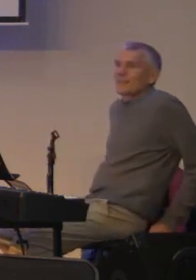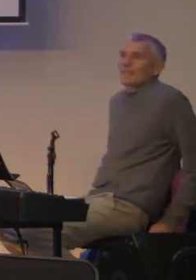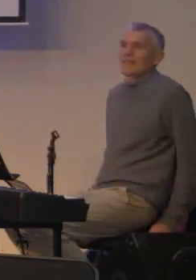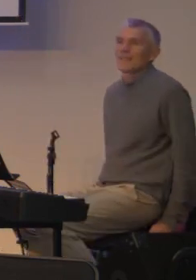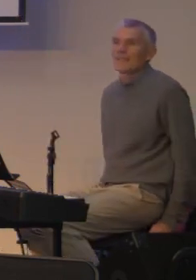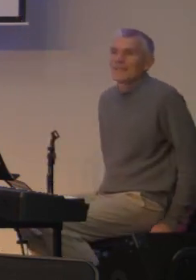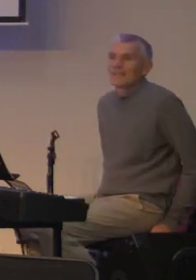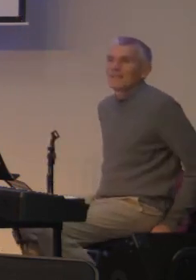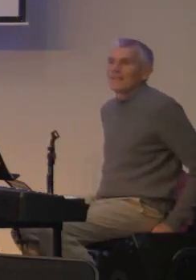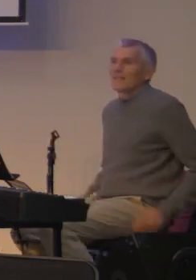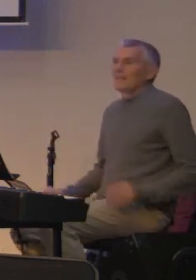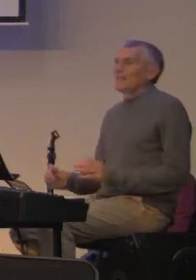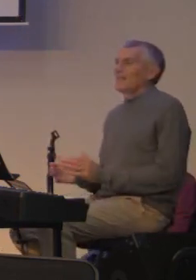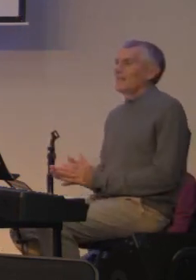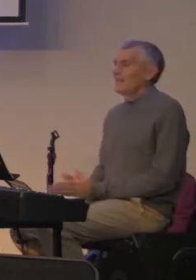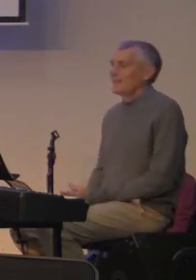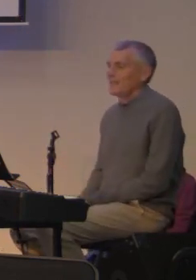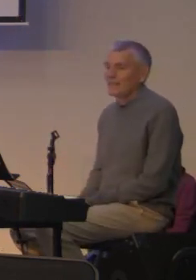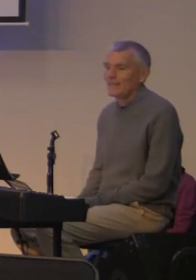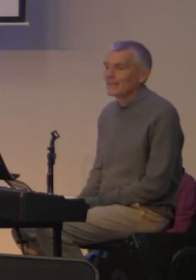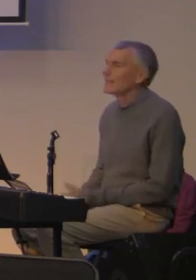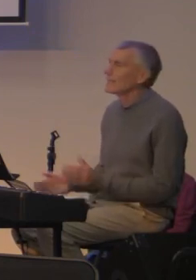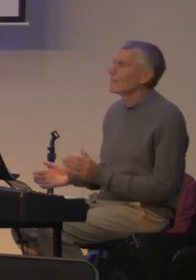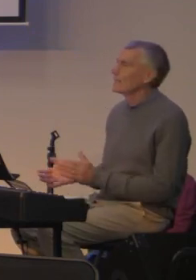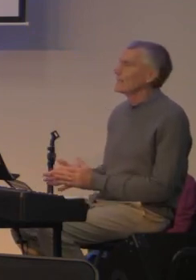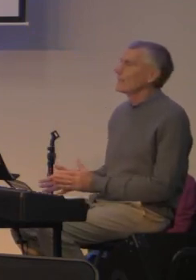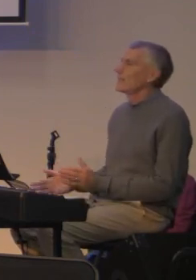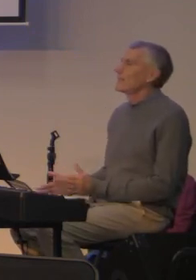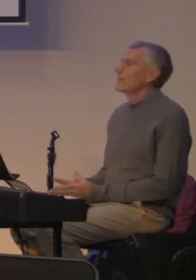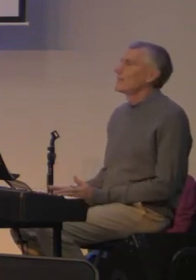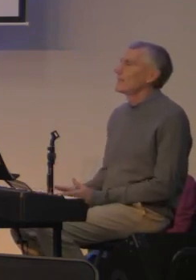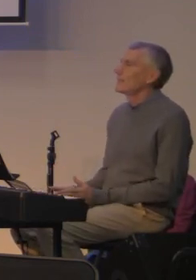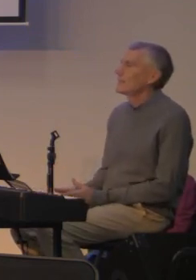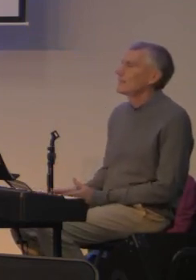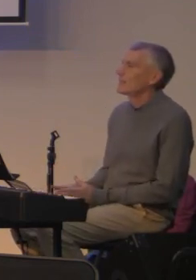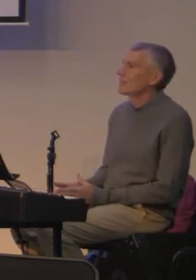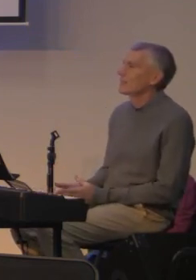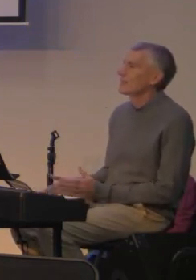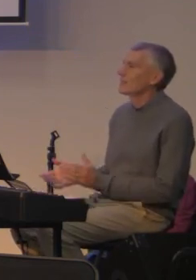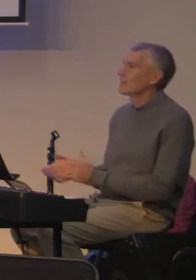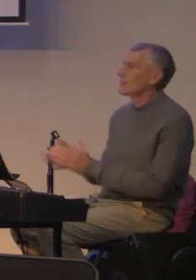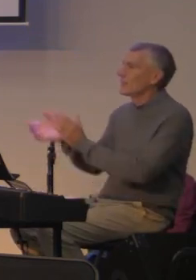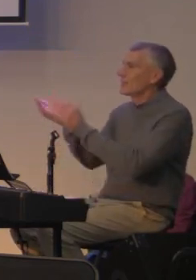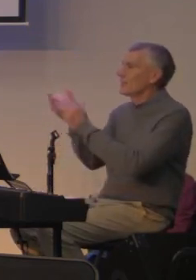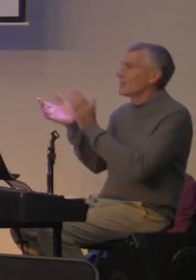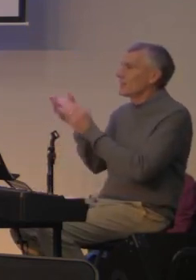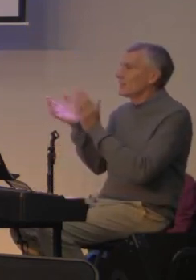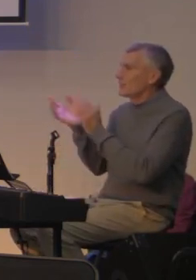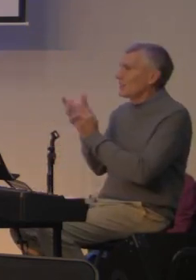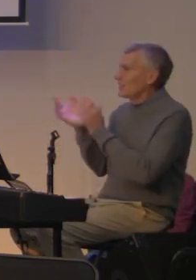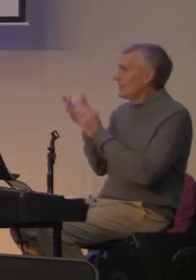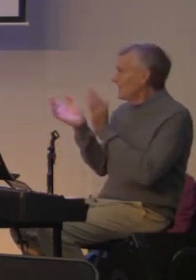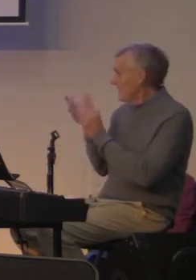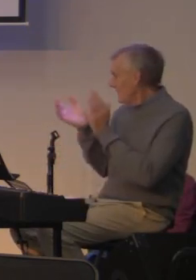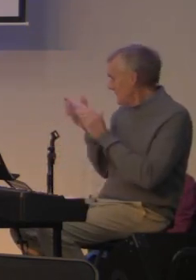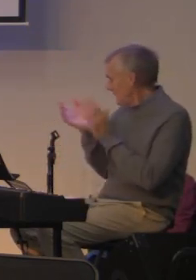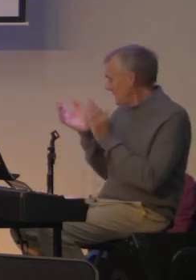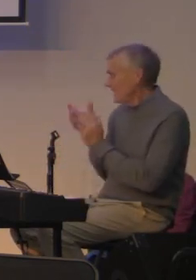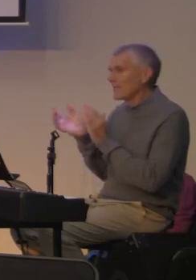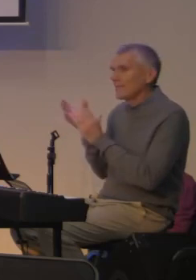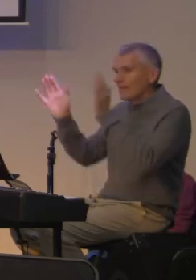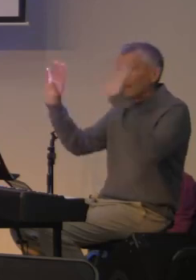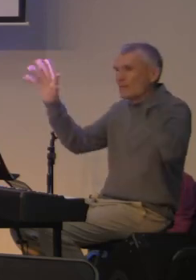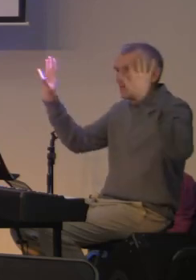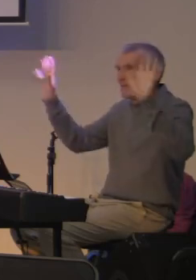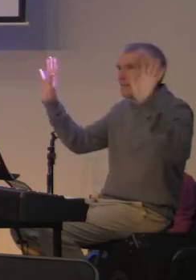Sue, do you want to come on up to the stage? And that's great. Fantastic. A warm welcome. There's a